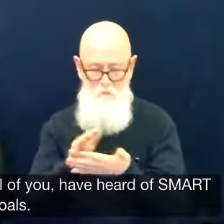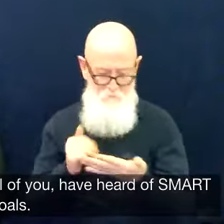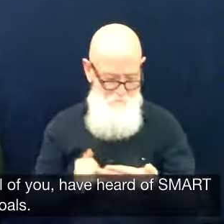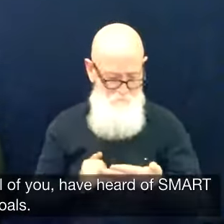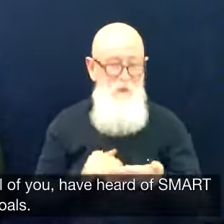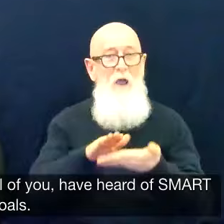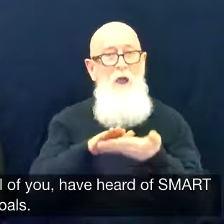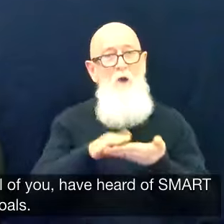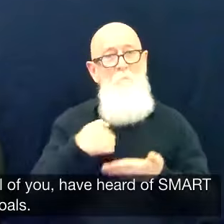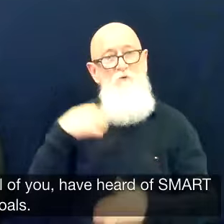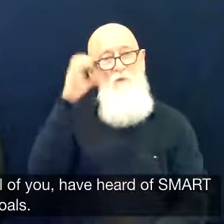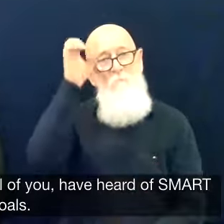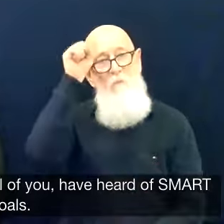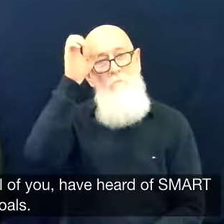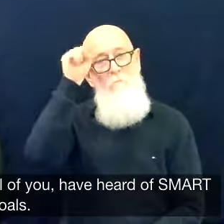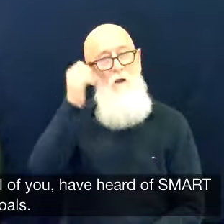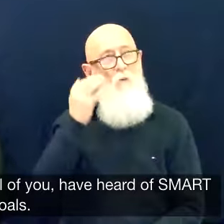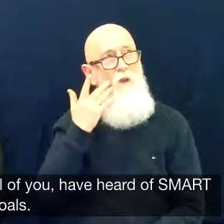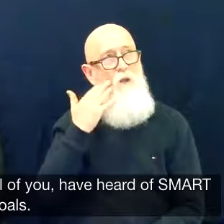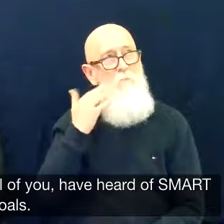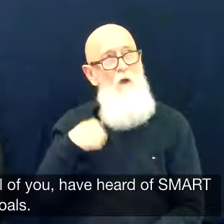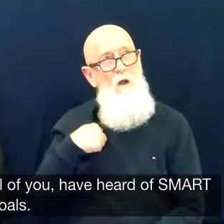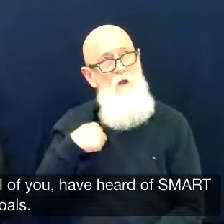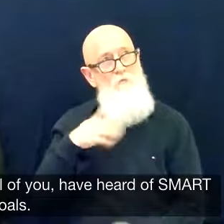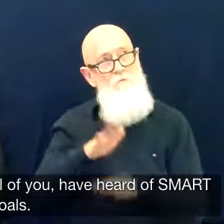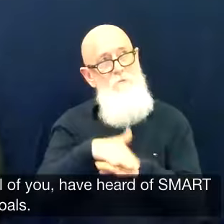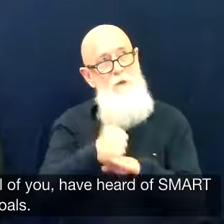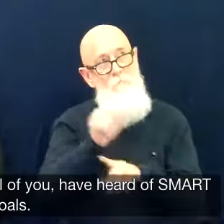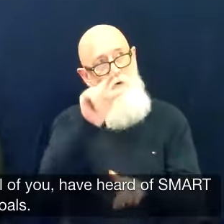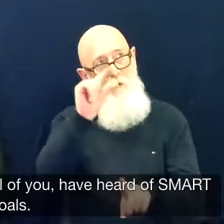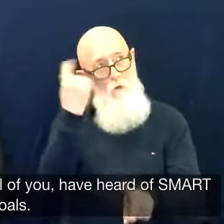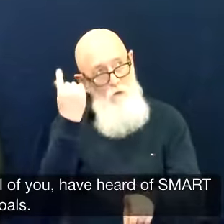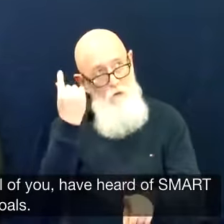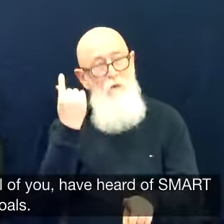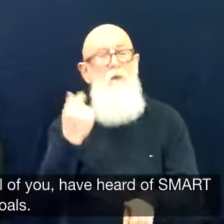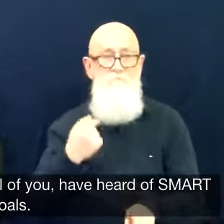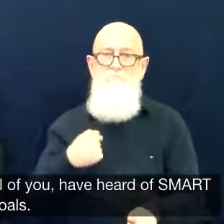to consider when you're setting your goals, to make sure that they're